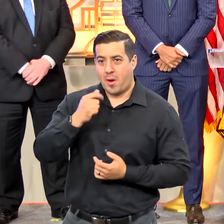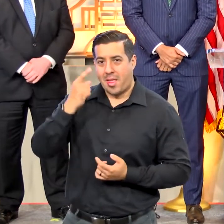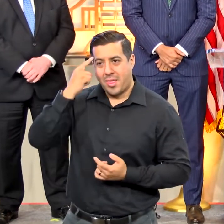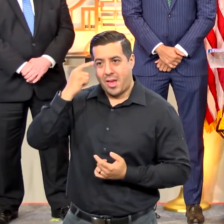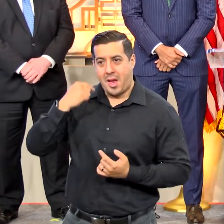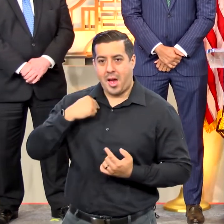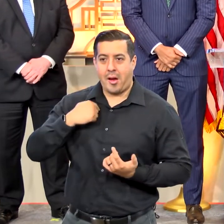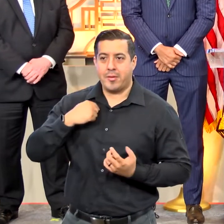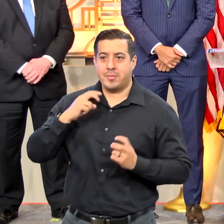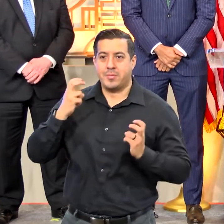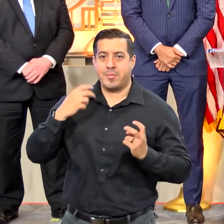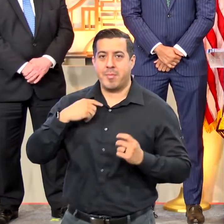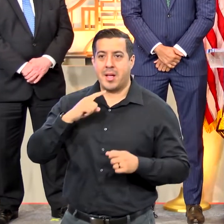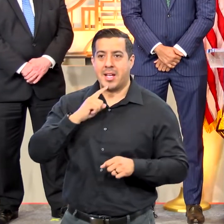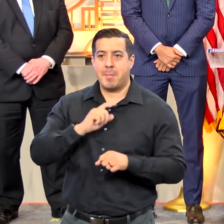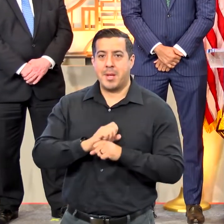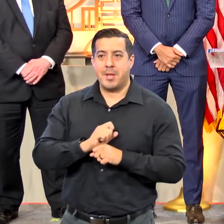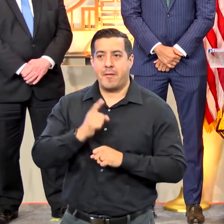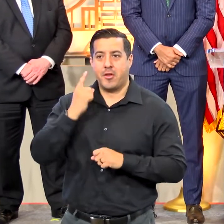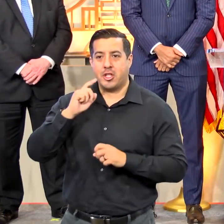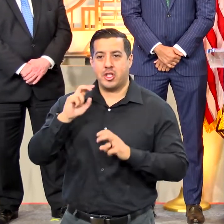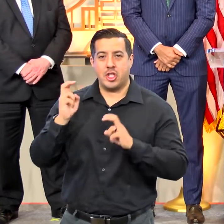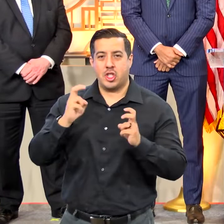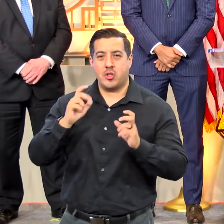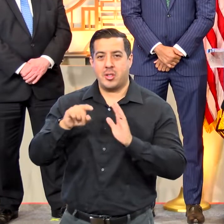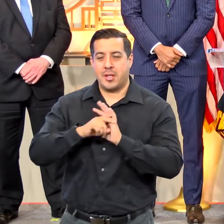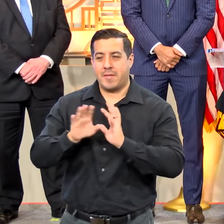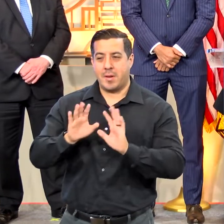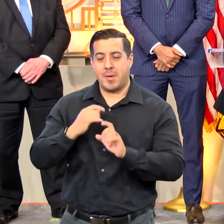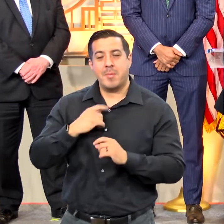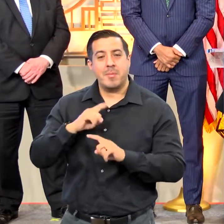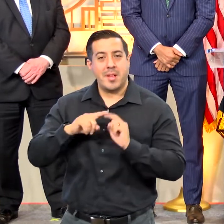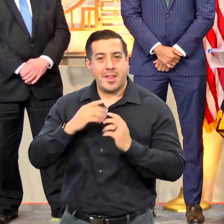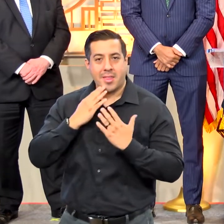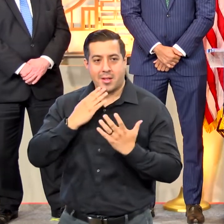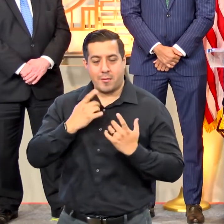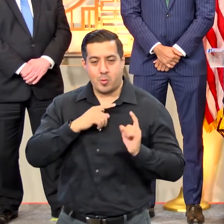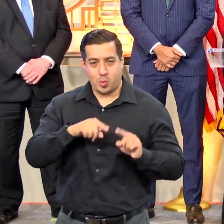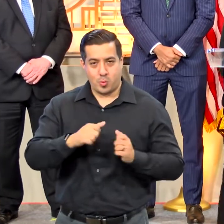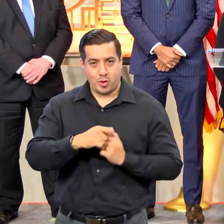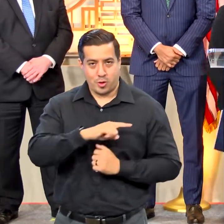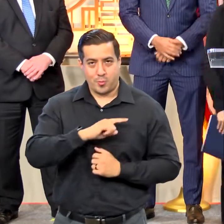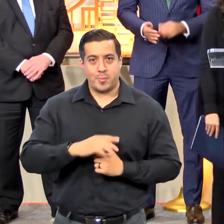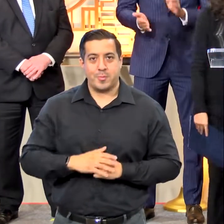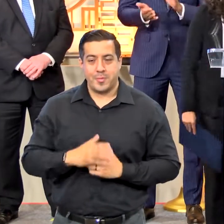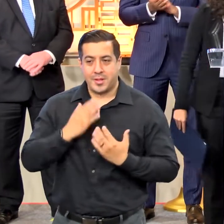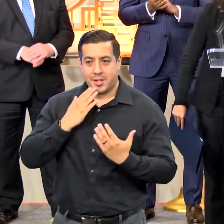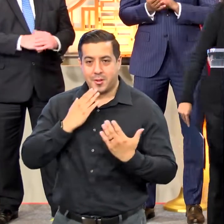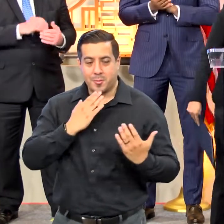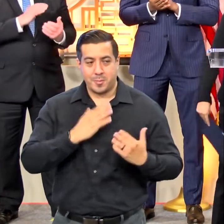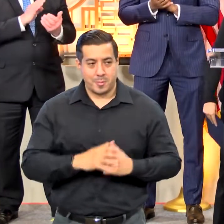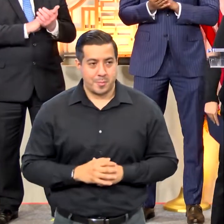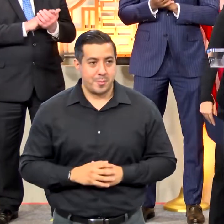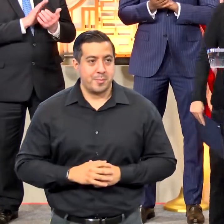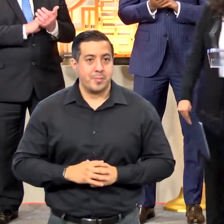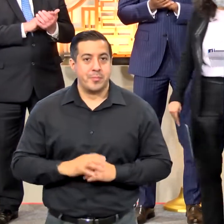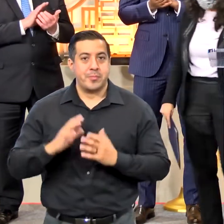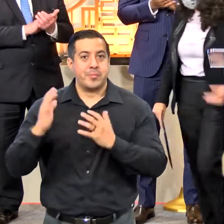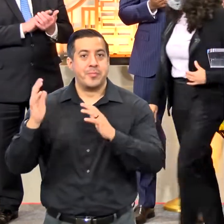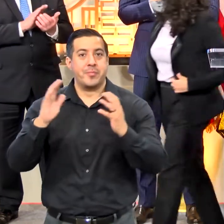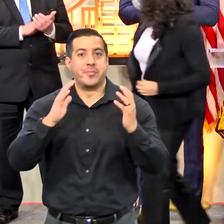sign of my commitment to this issue. It's great to be with you all. Thank you, Mayor Turner. Thank you, Judge. Thank you, Judge.